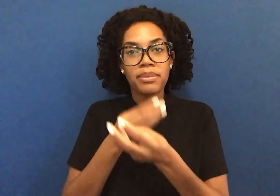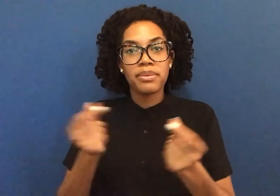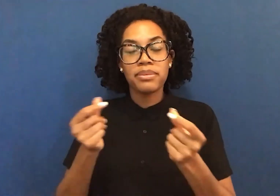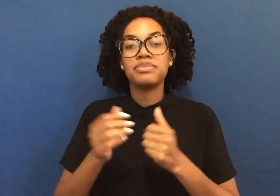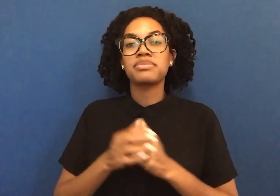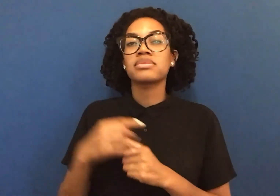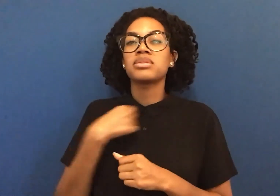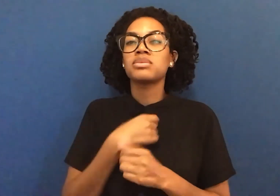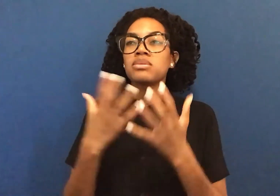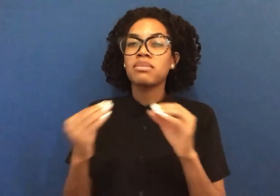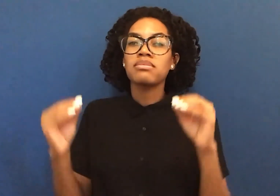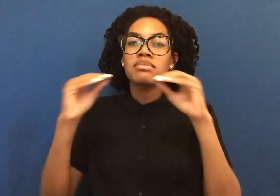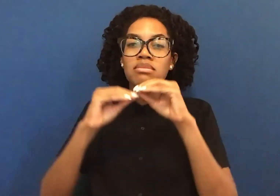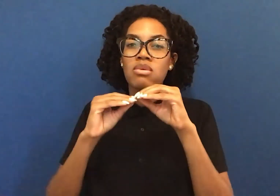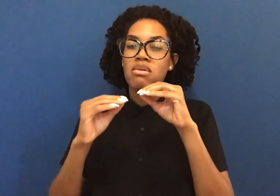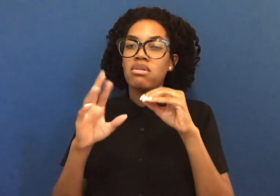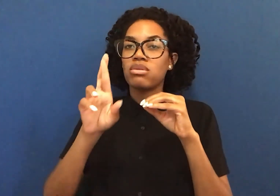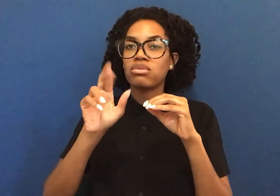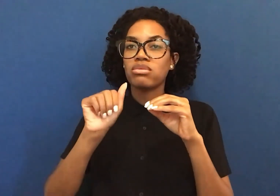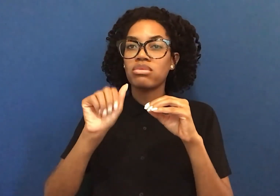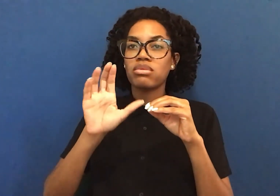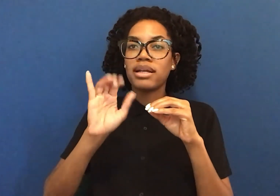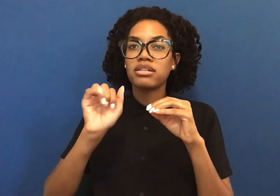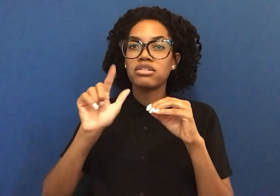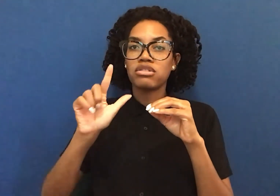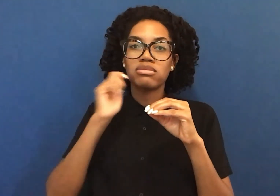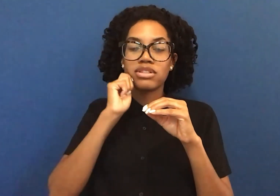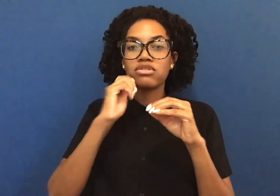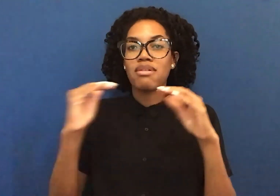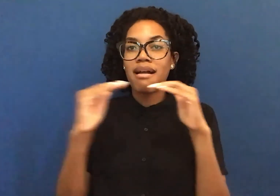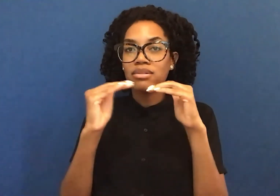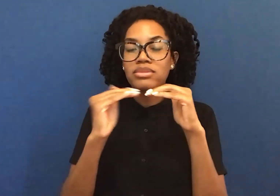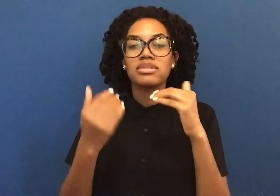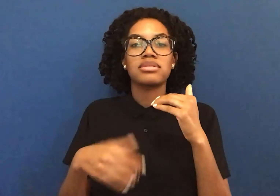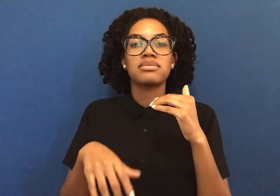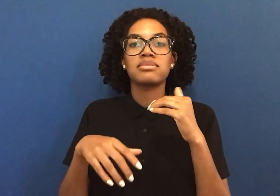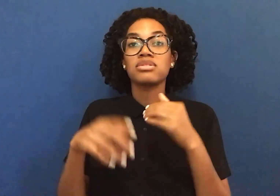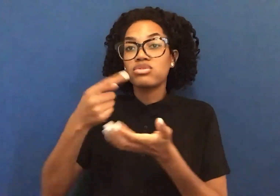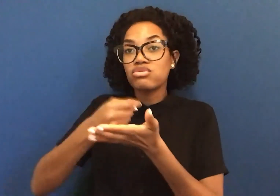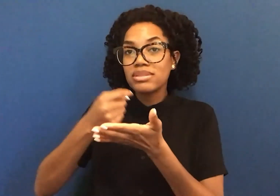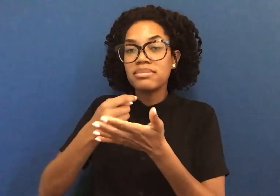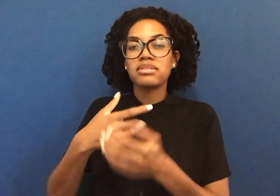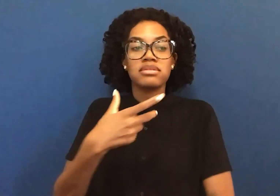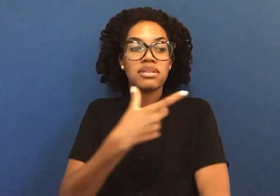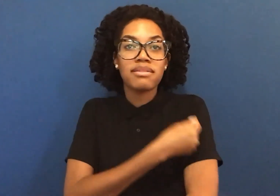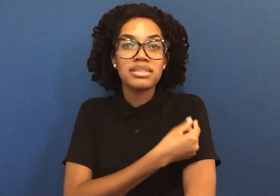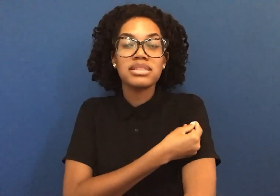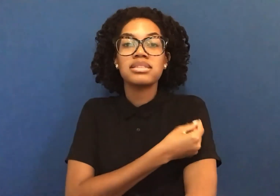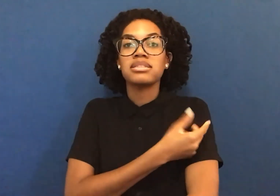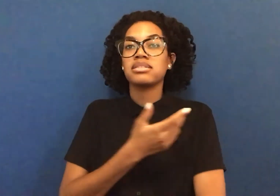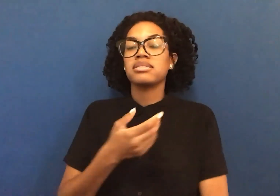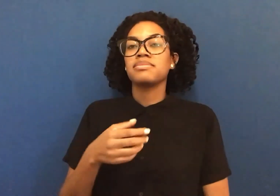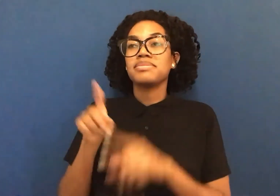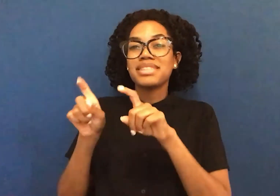achieve racial and ethnic equity in vaccine testing and treatment and administration, as well as